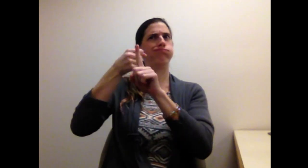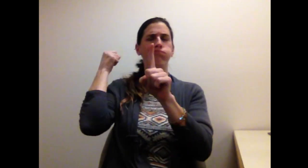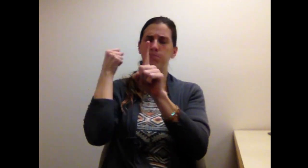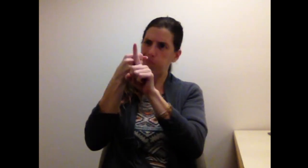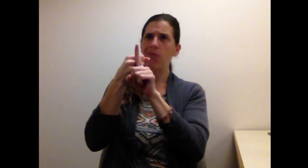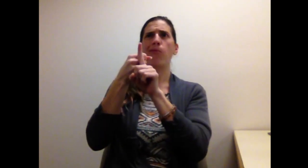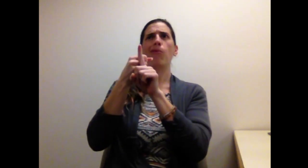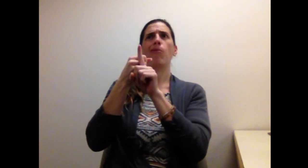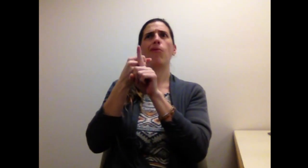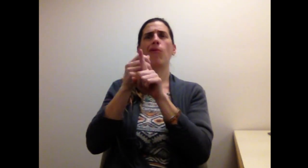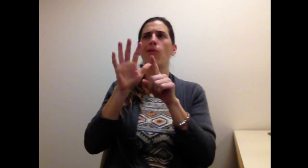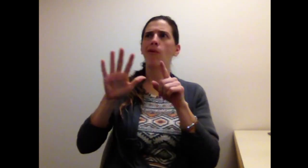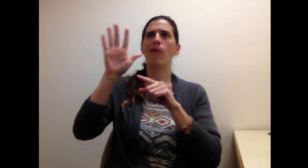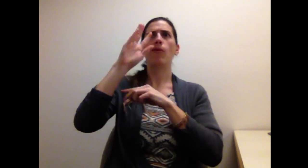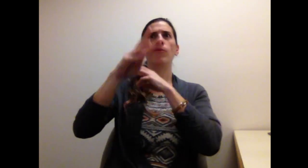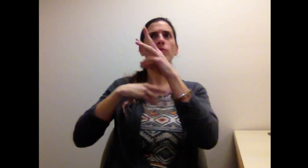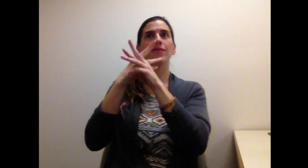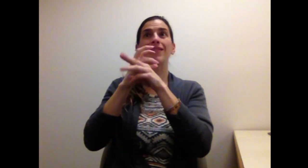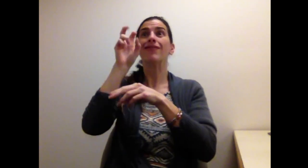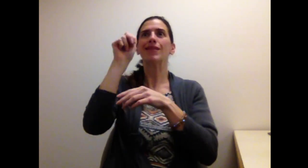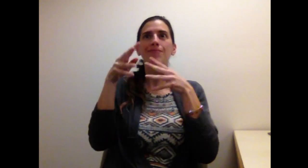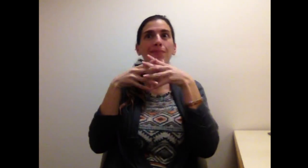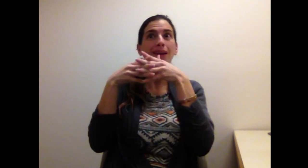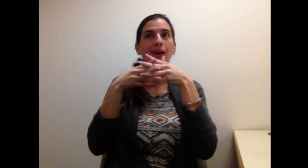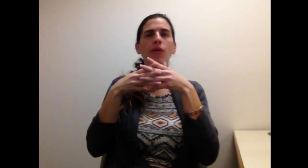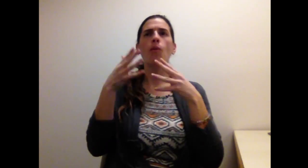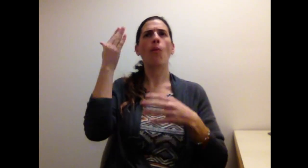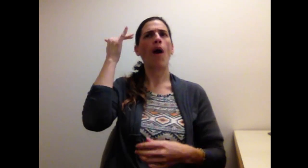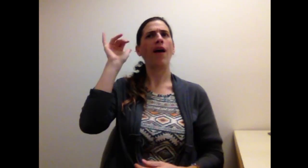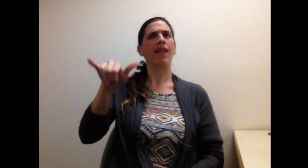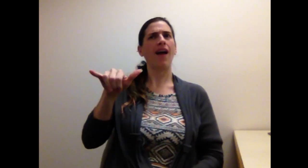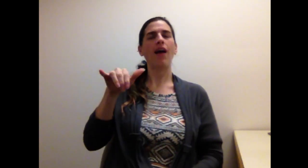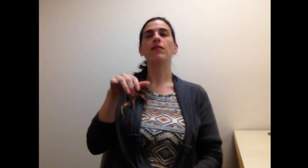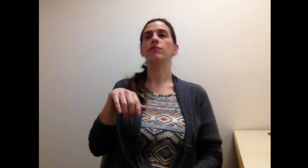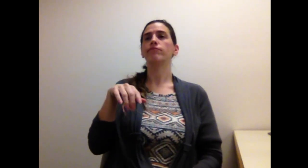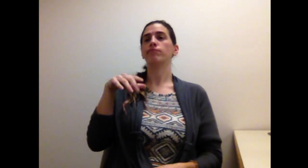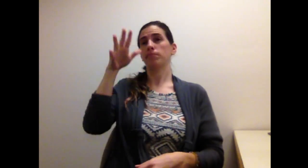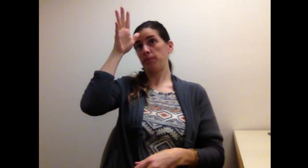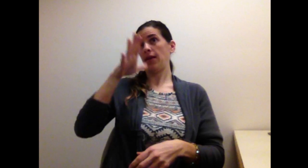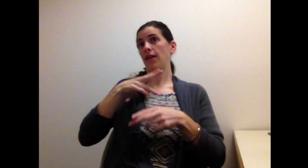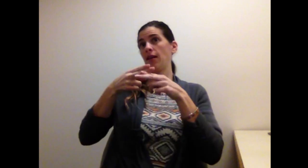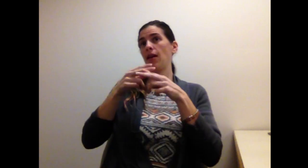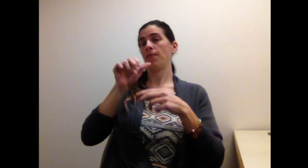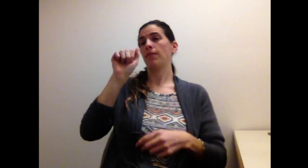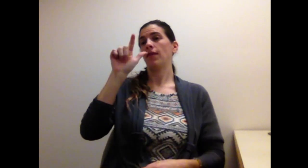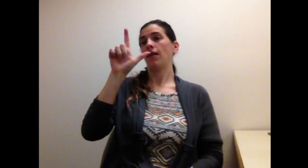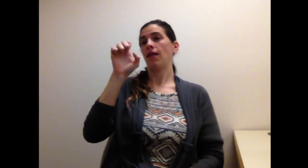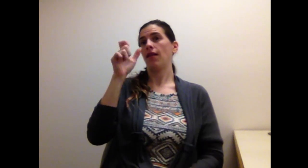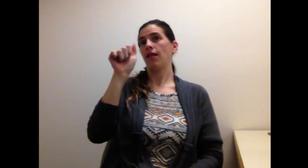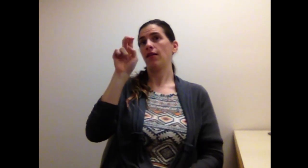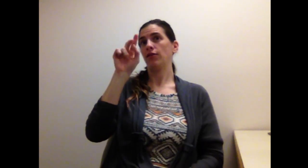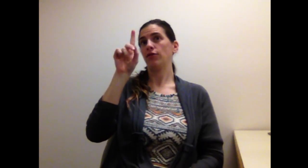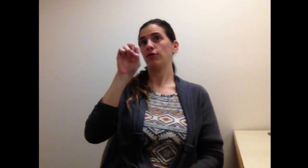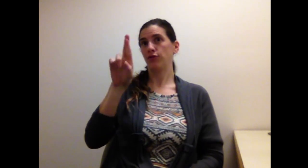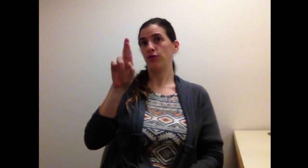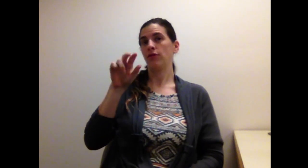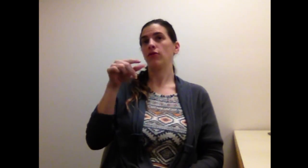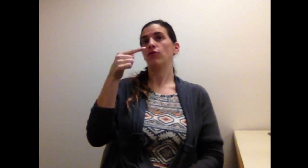really impacted ASL all over the world and even America. There was a man named Alexander